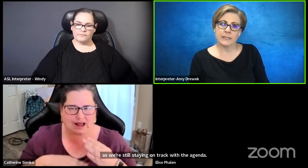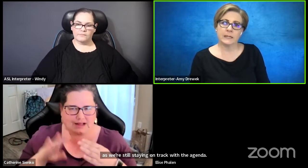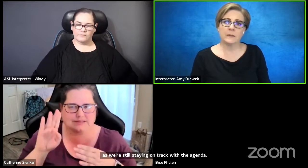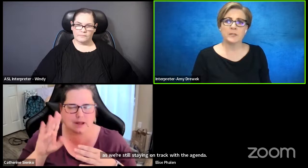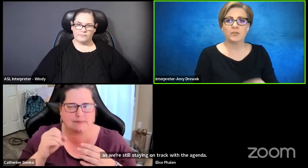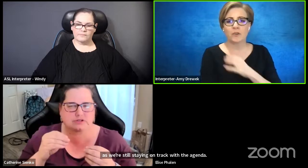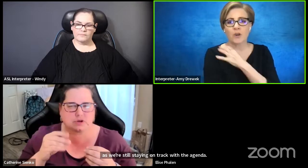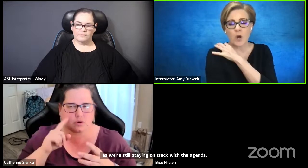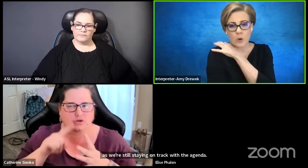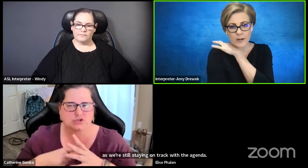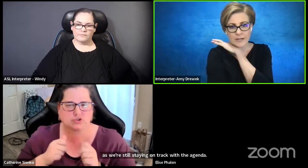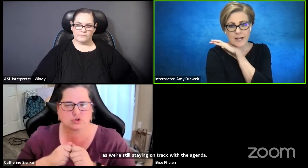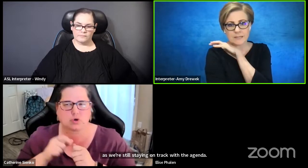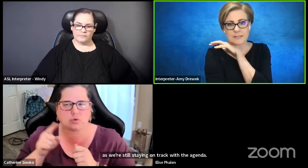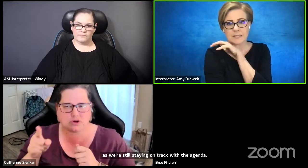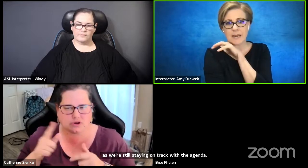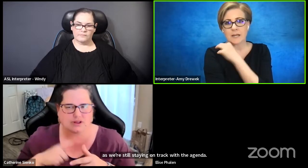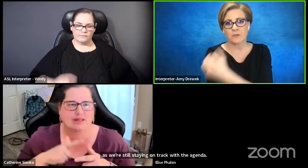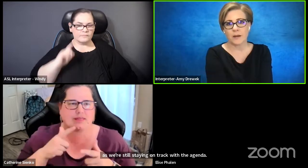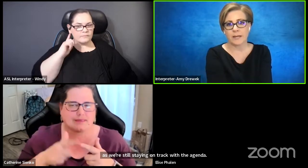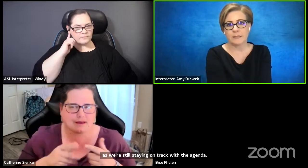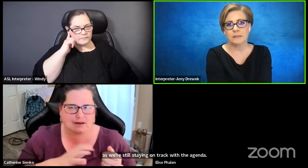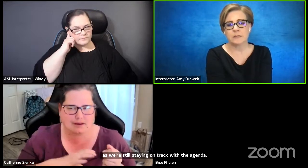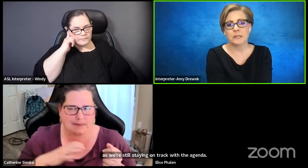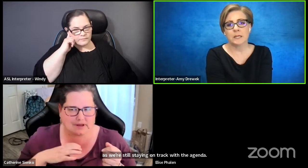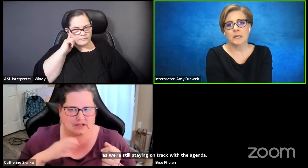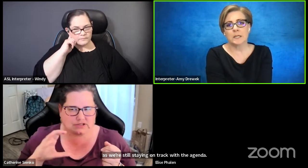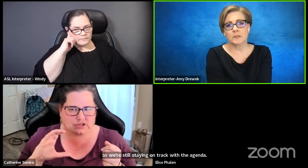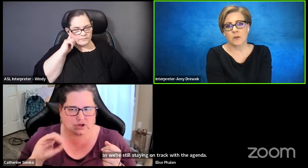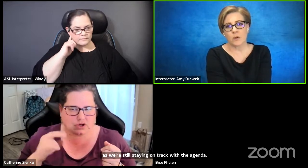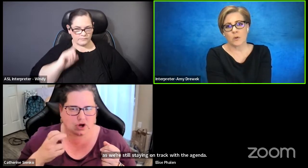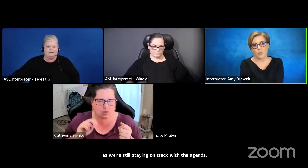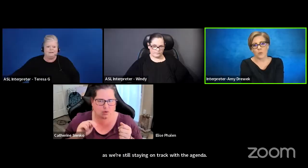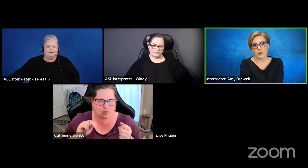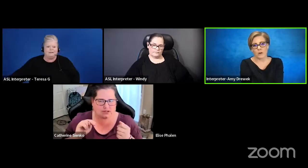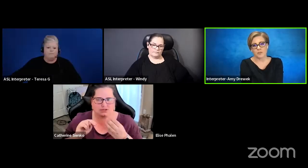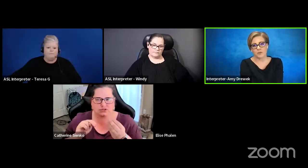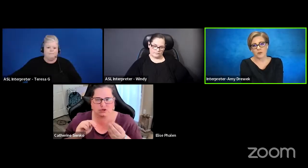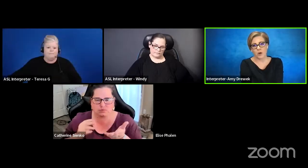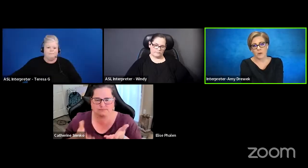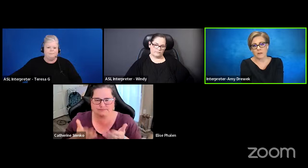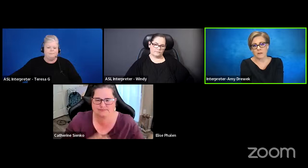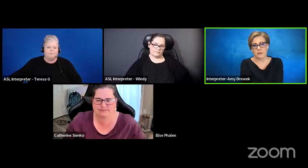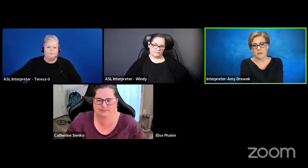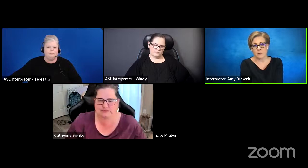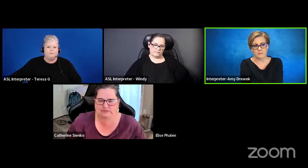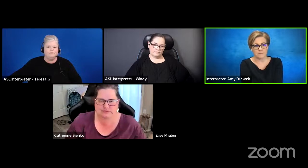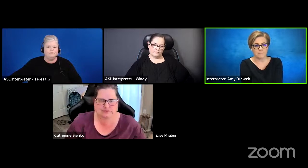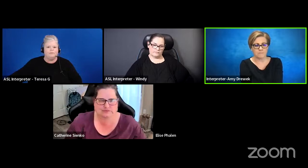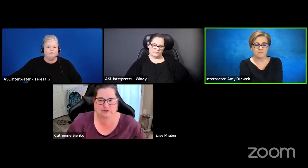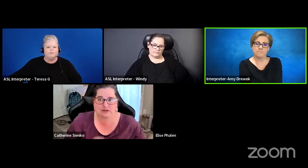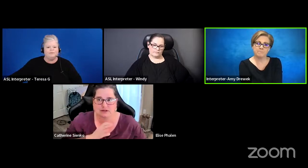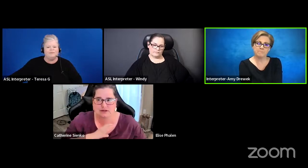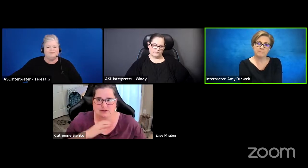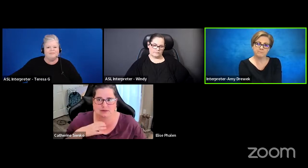Yeah. I see Commissioner Cohen has his hand raised. So Commissioner